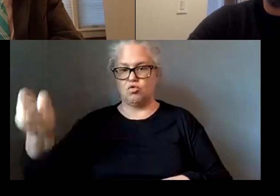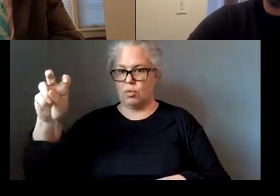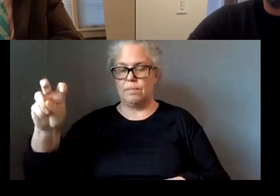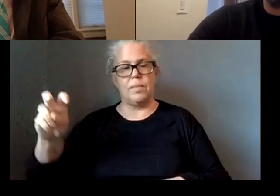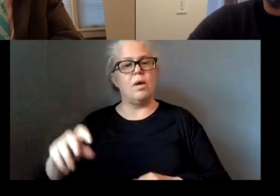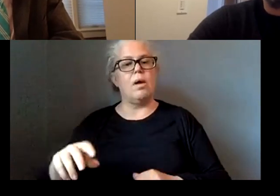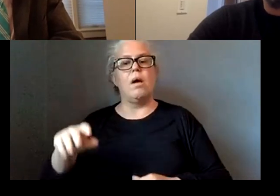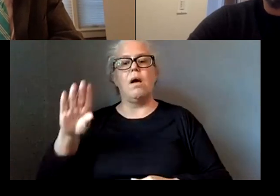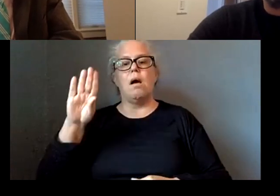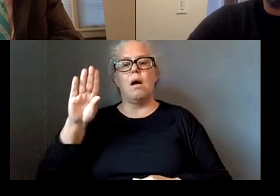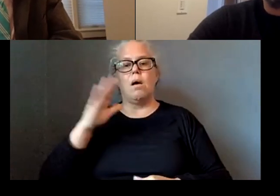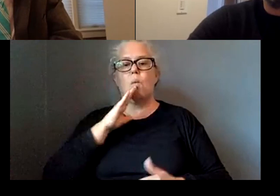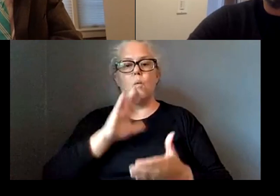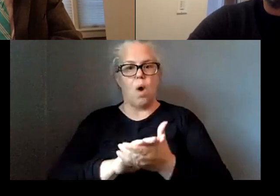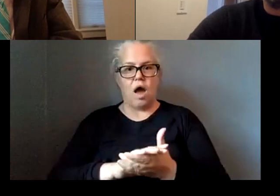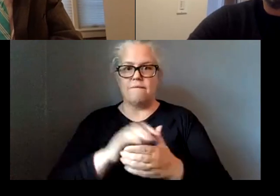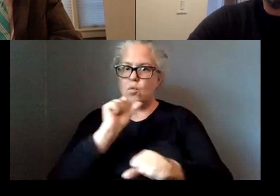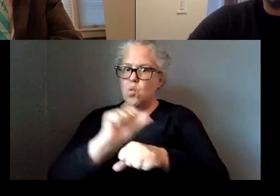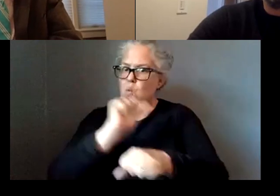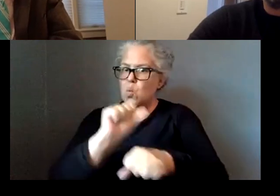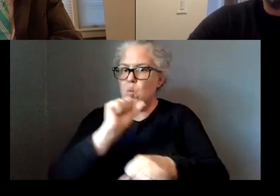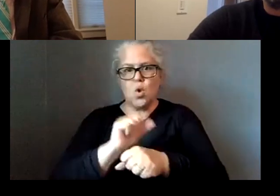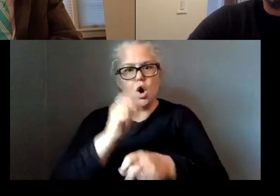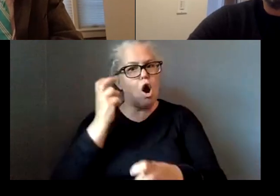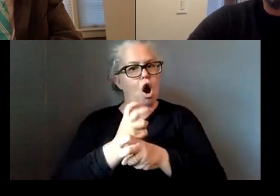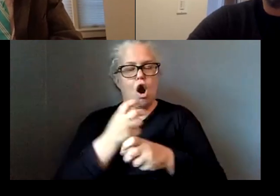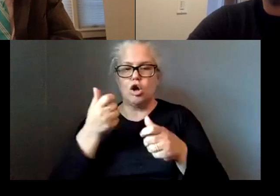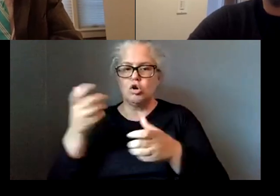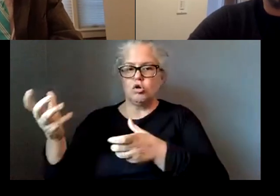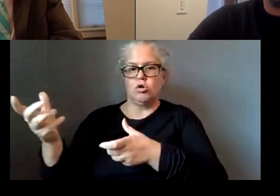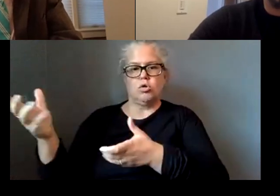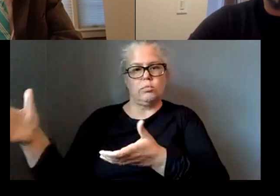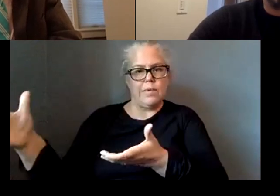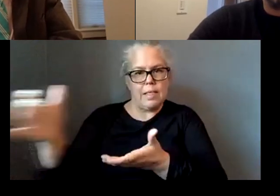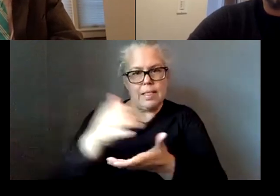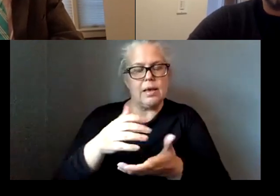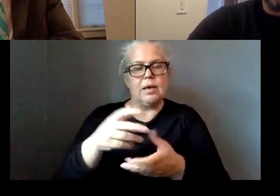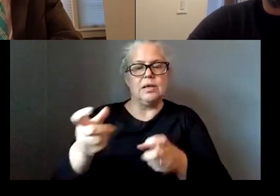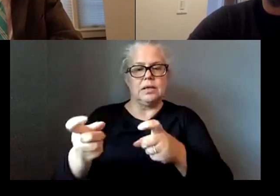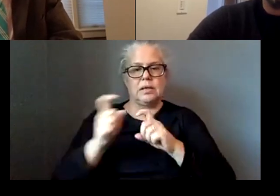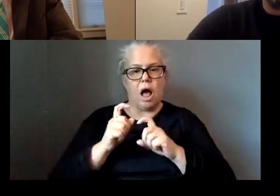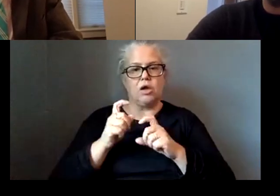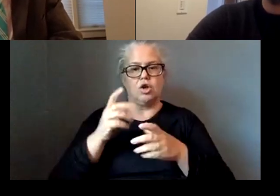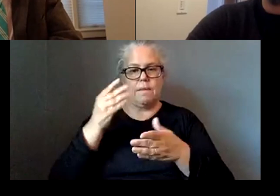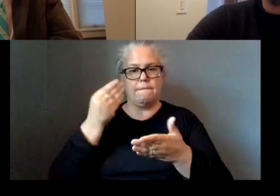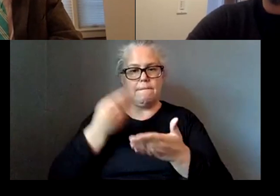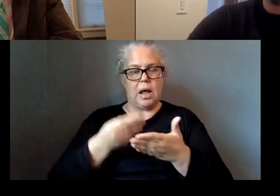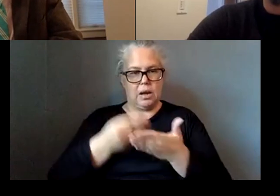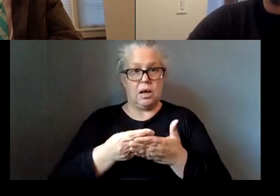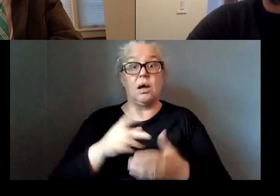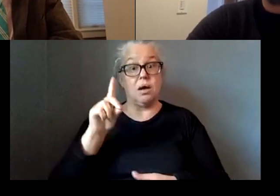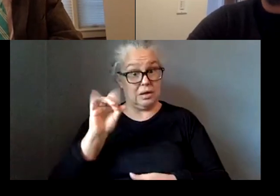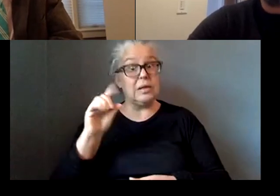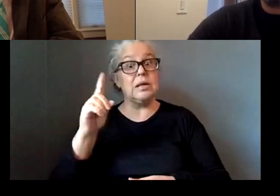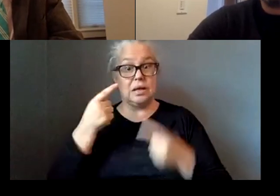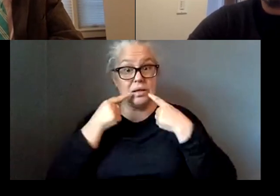Barbara worked tirelessly to try to get scholarship money for students, and she did. She was able to get a couple